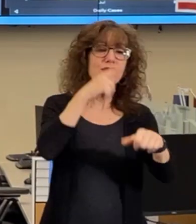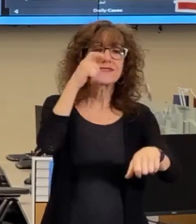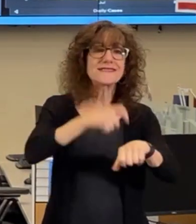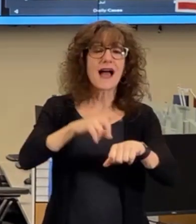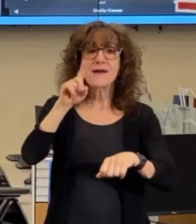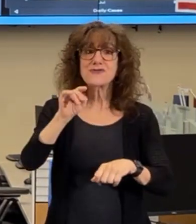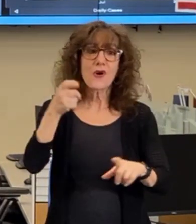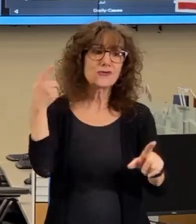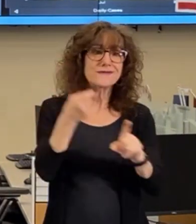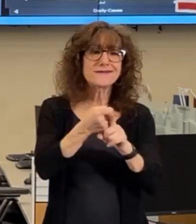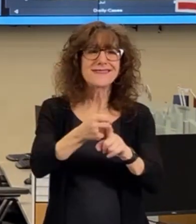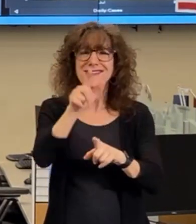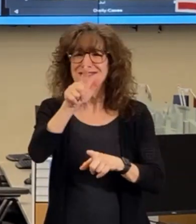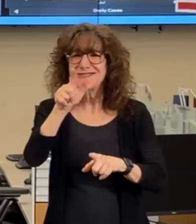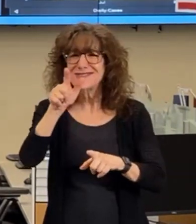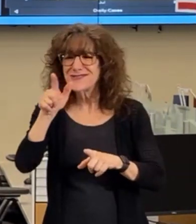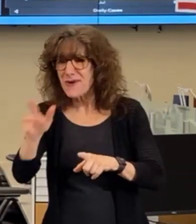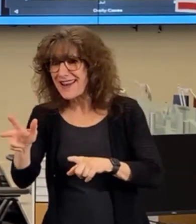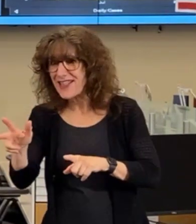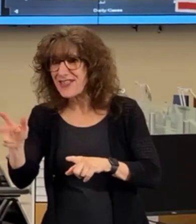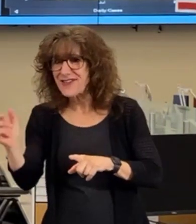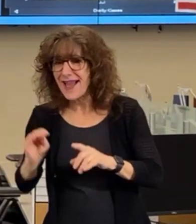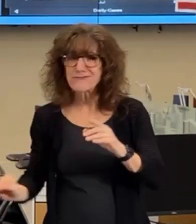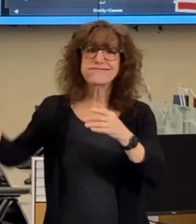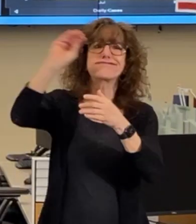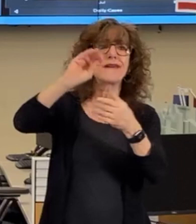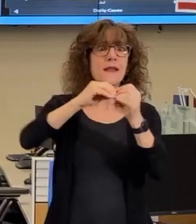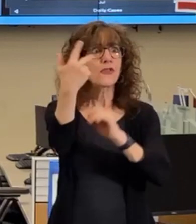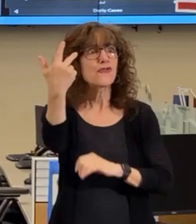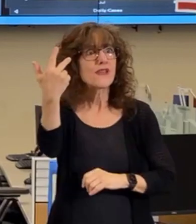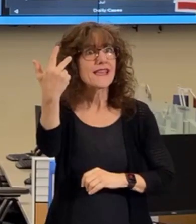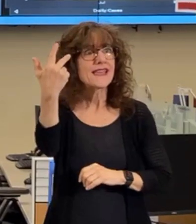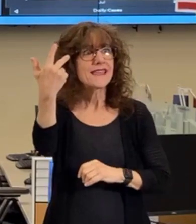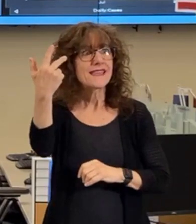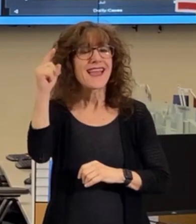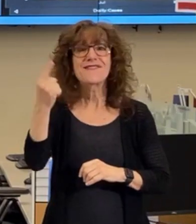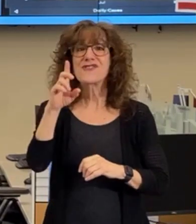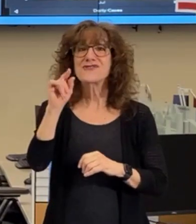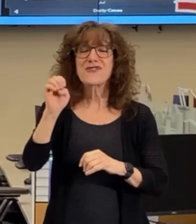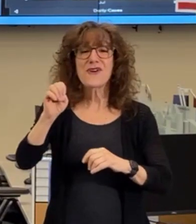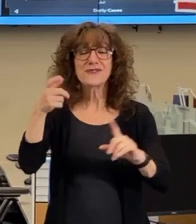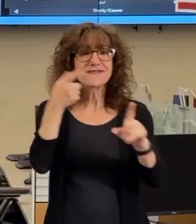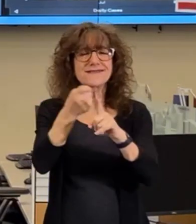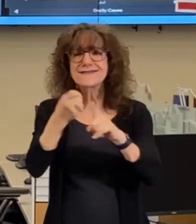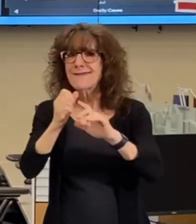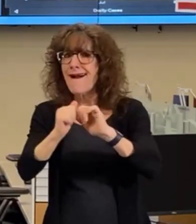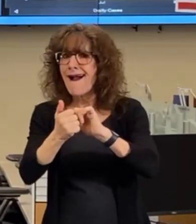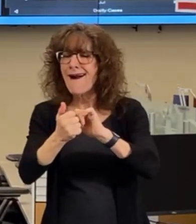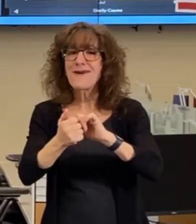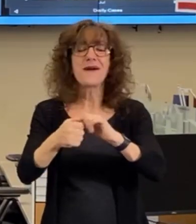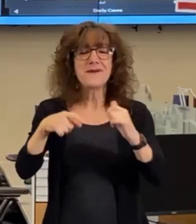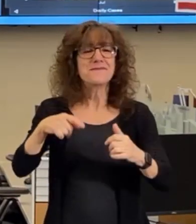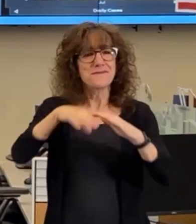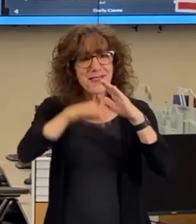administration. 23rd to number 3 in first dose administration. And we did this in less than a